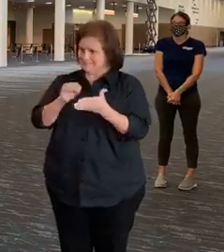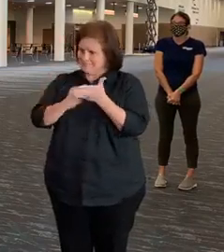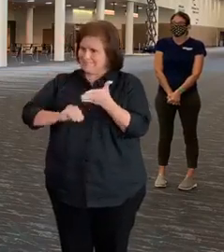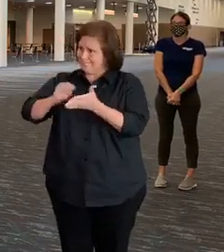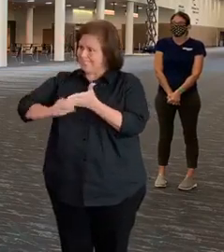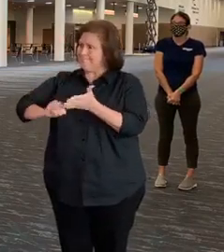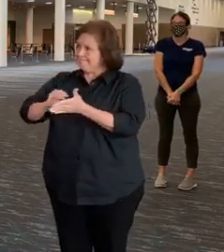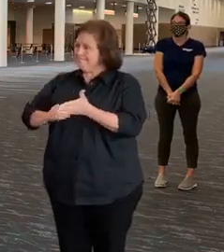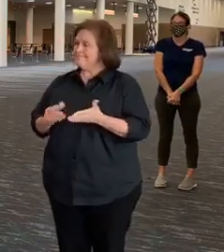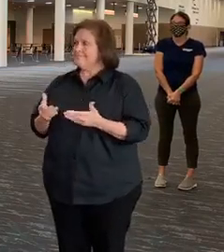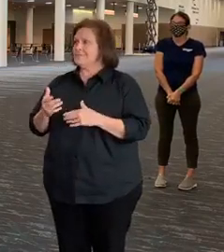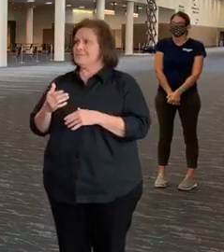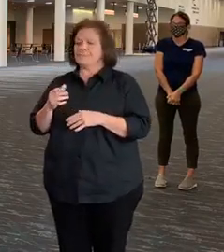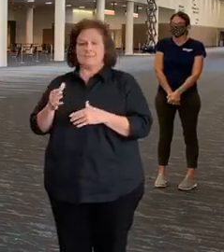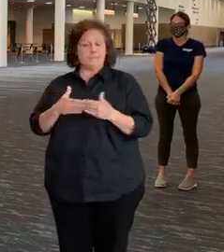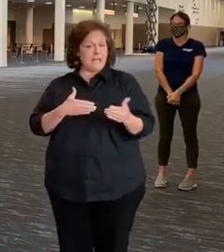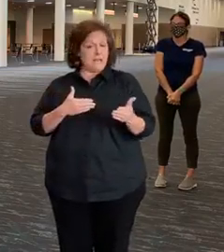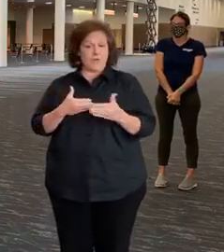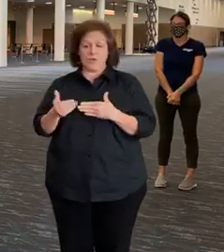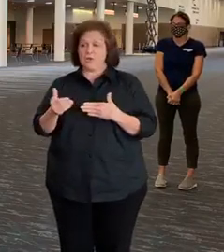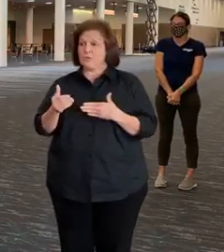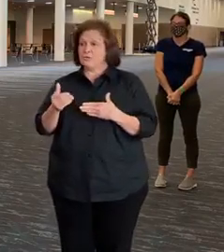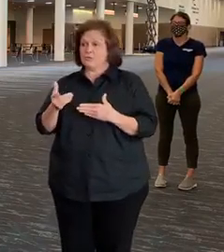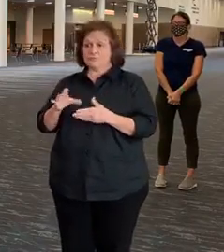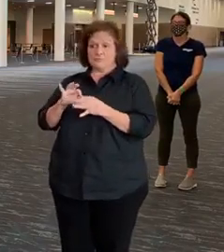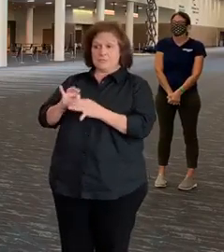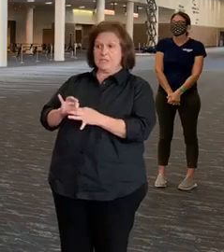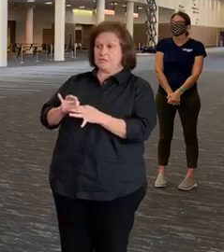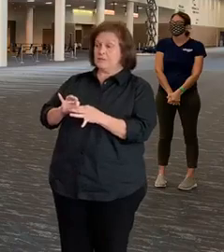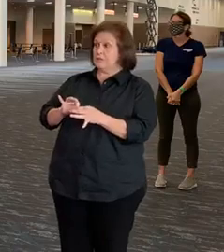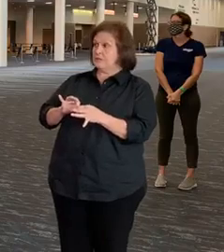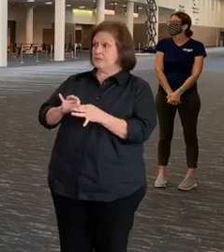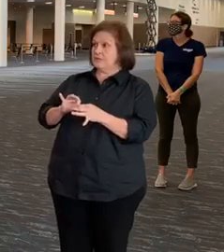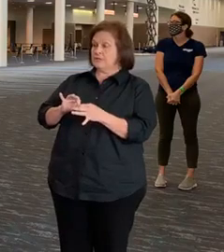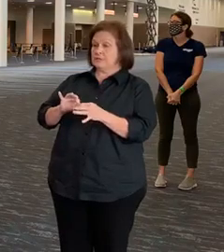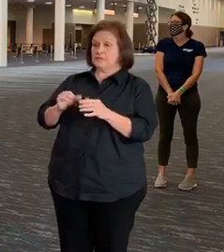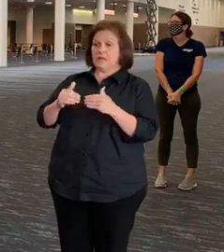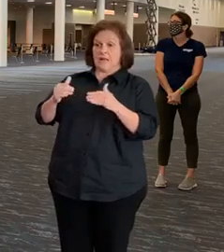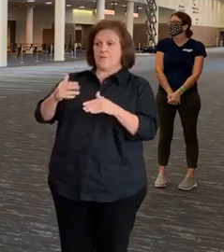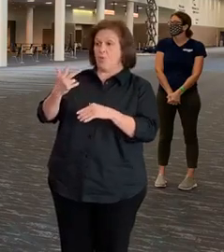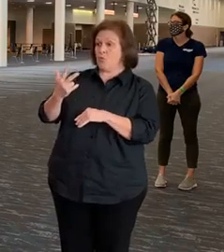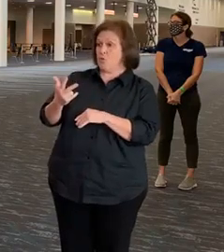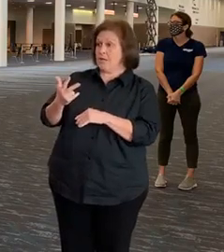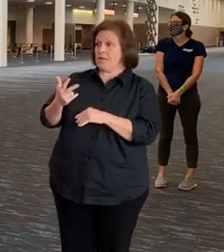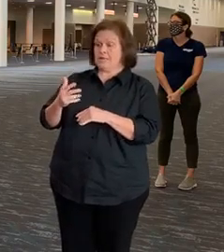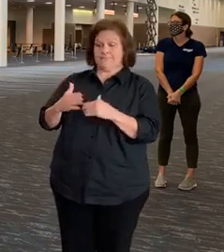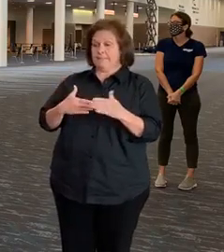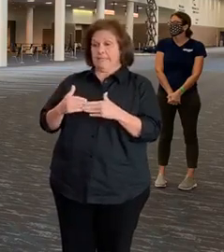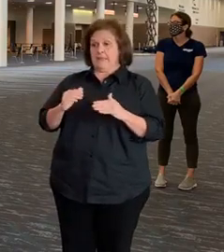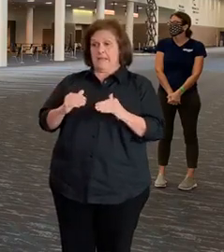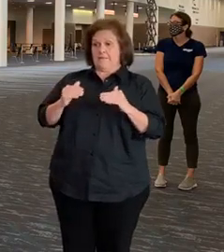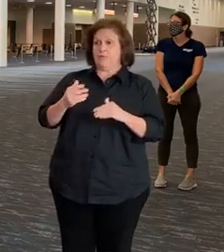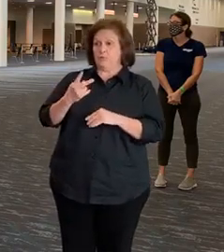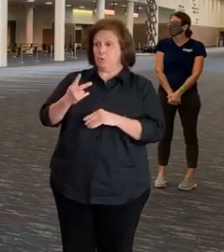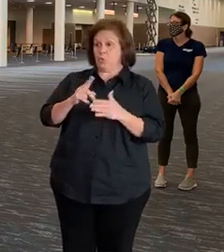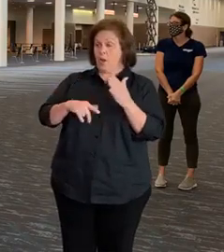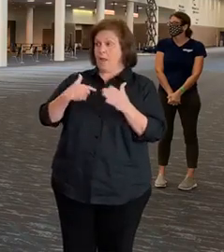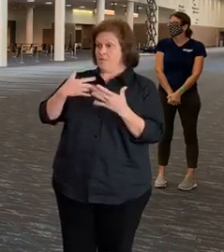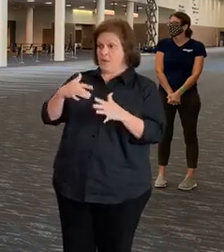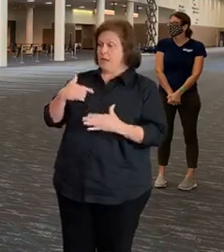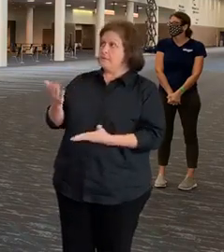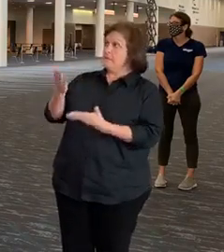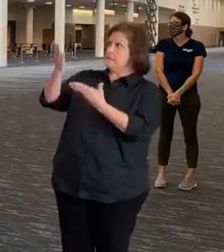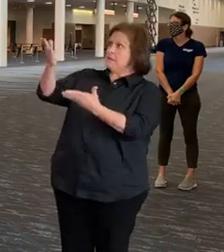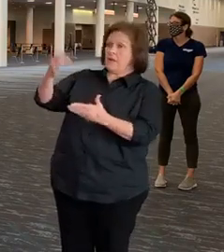think about those tranches, even as it relates to tranche 3, you know, right now, even as 2, based on what was submitted, I'm out